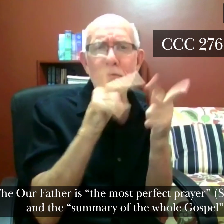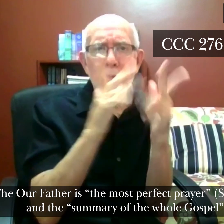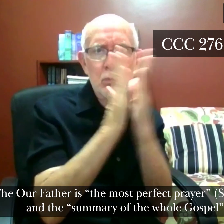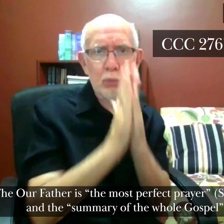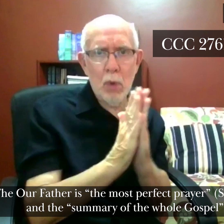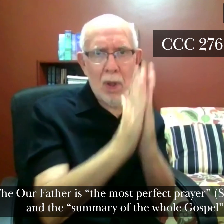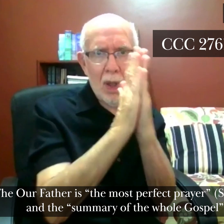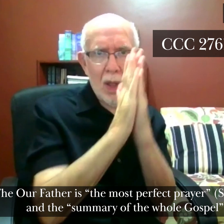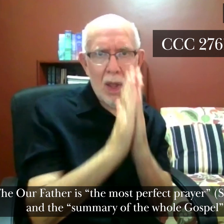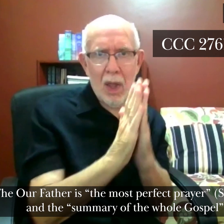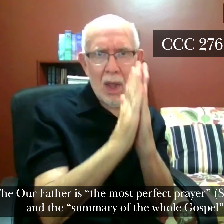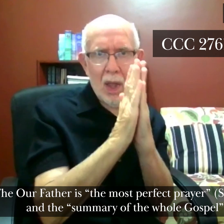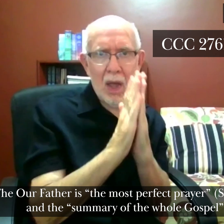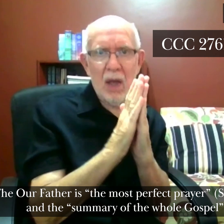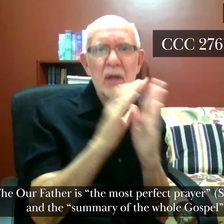Gospel, Tertullian.